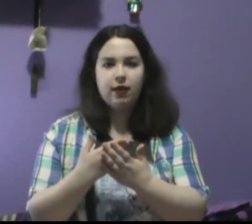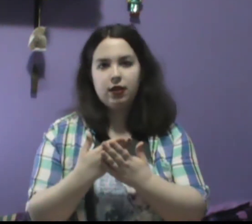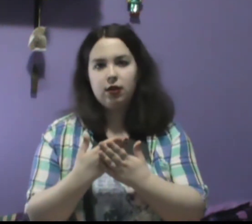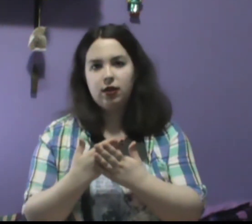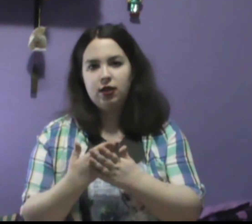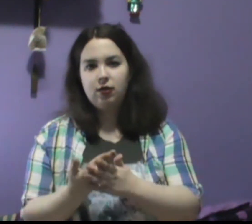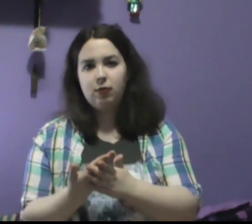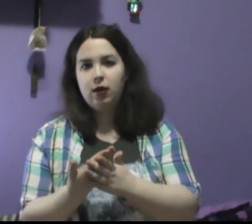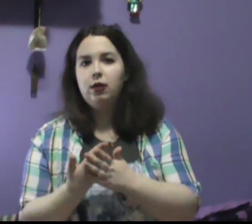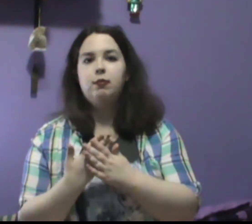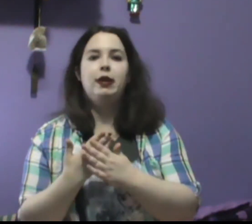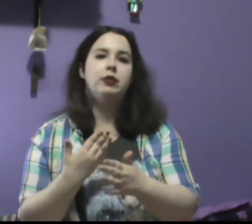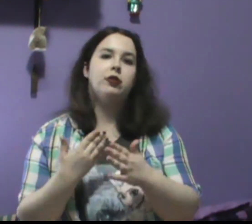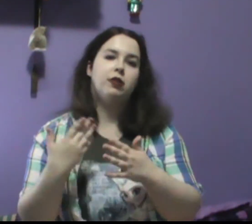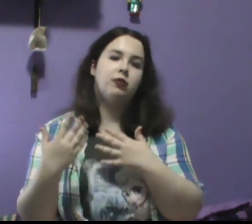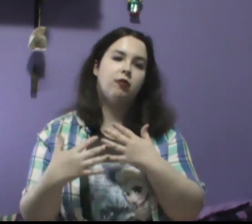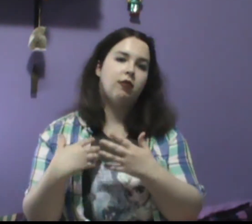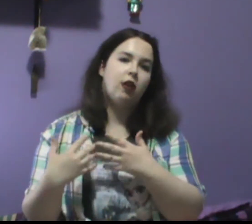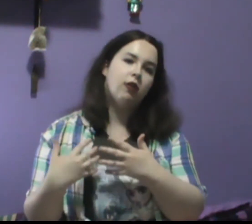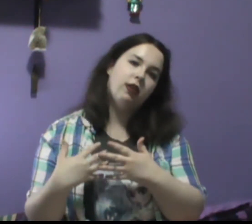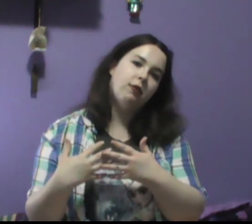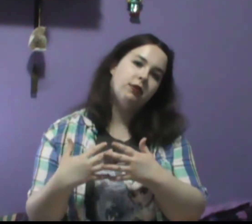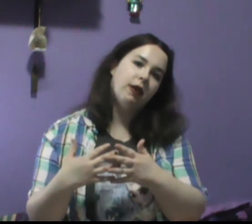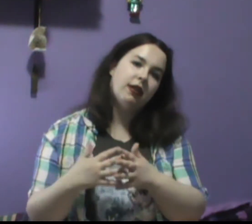stepfather in the one major sort of car that was wrecked.